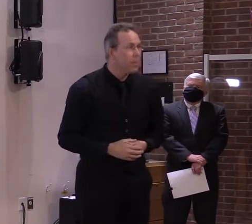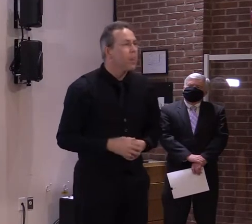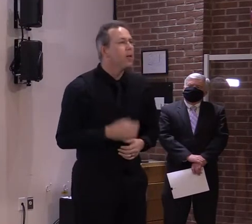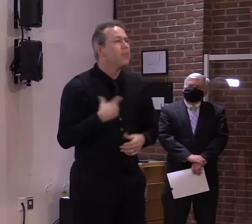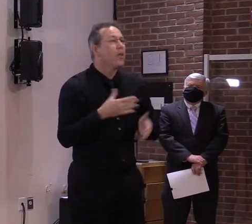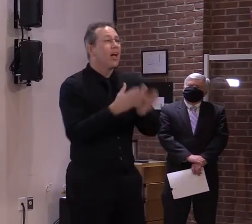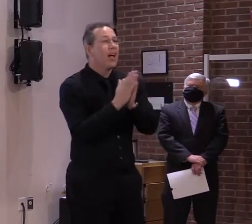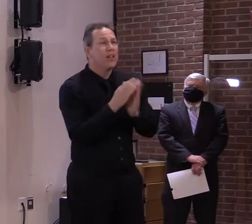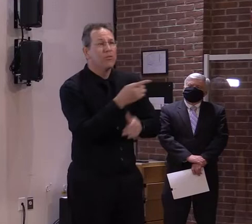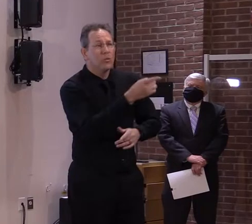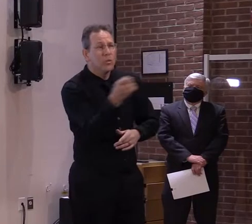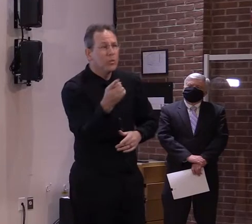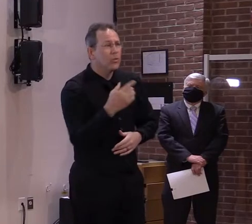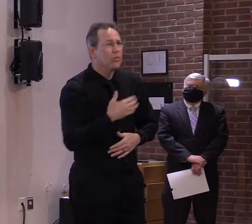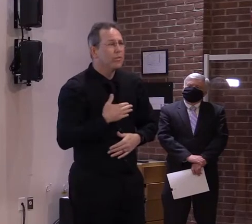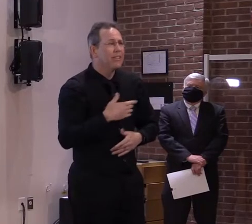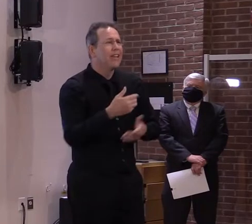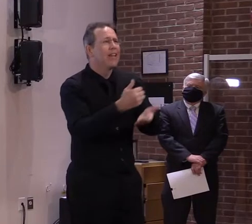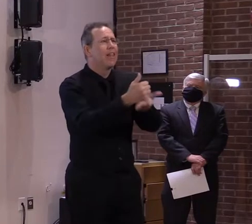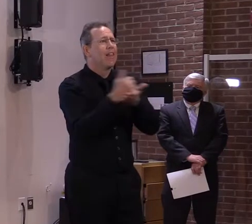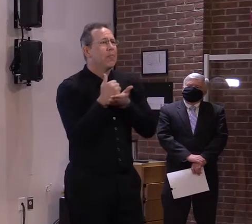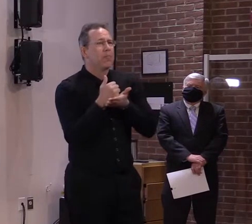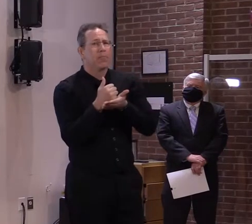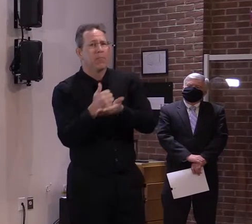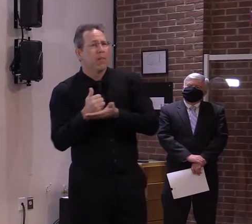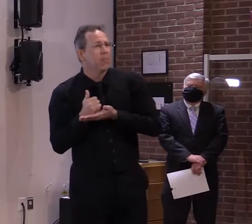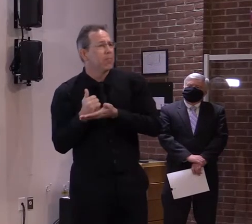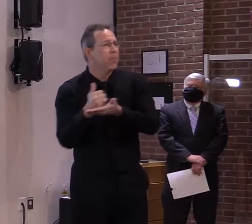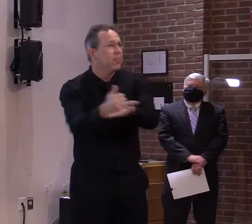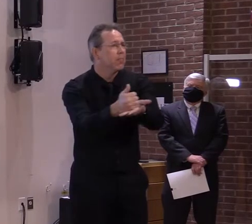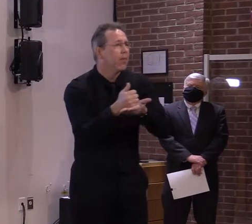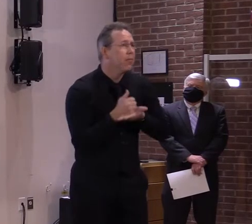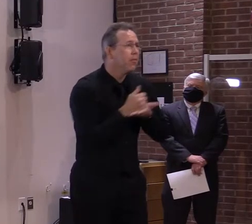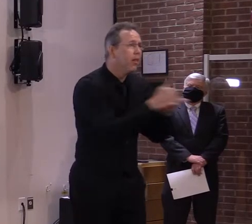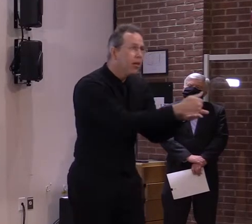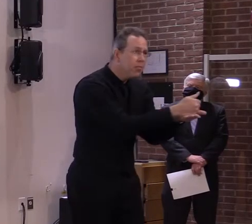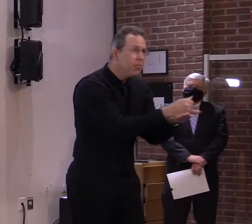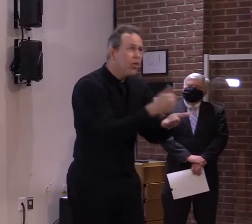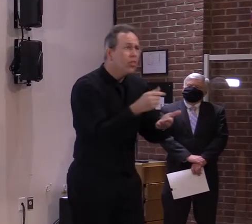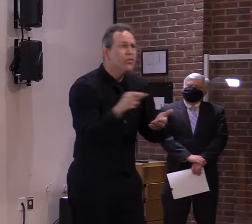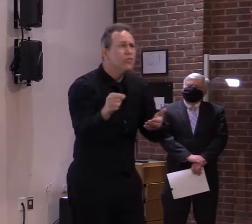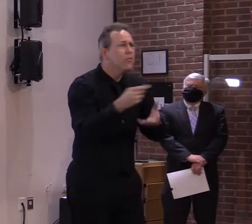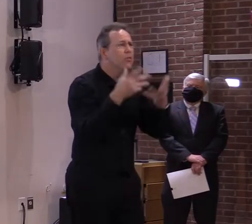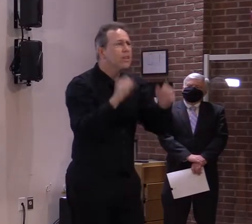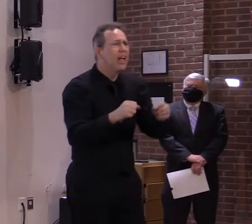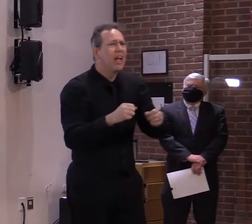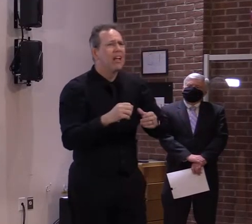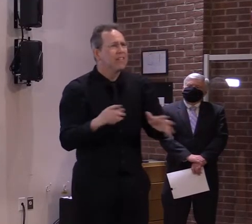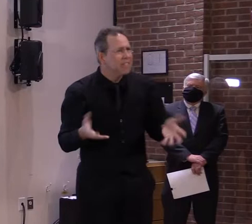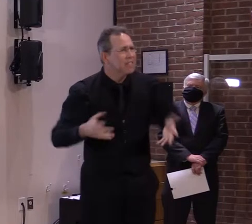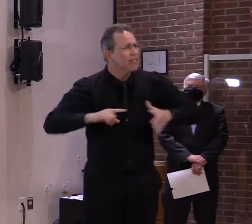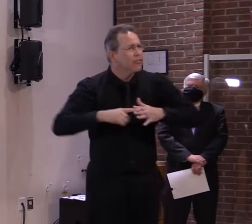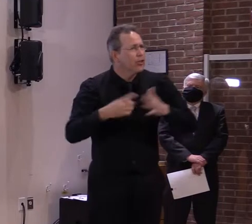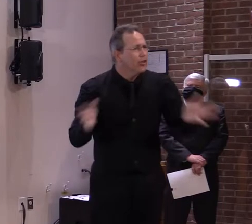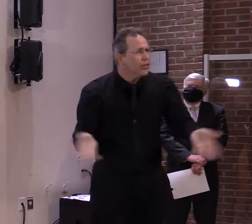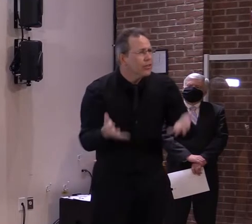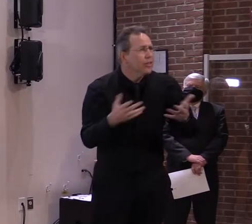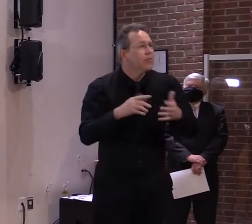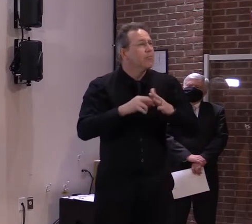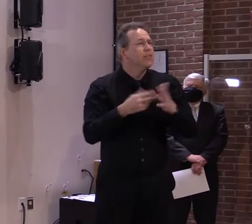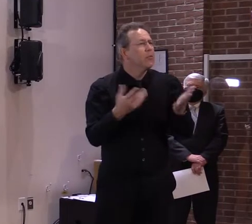today as we did last year at this time. That means continuing to wear your mask,